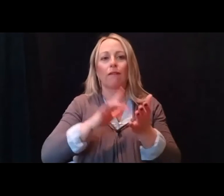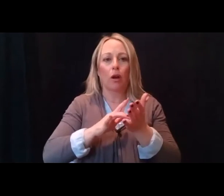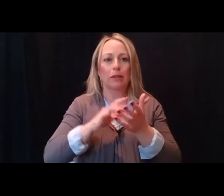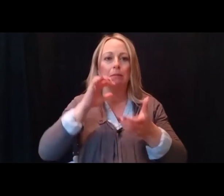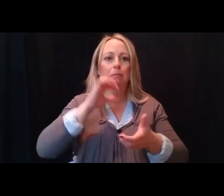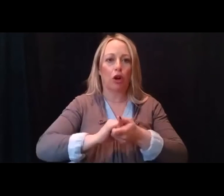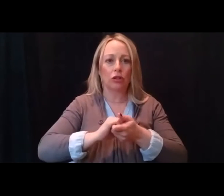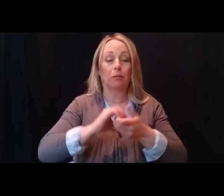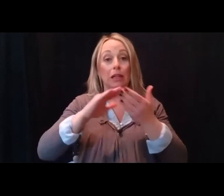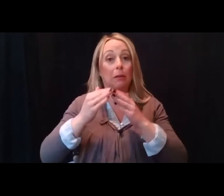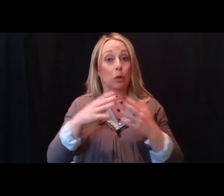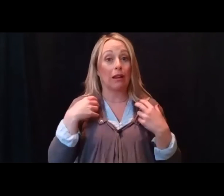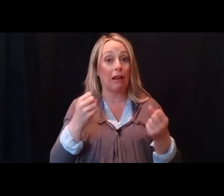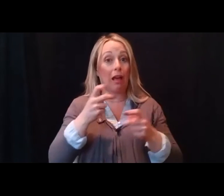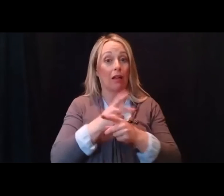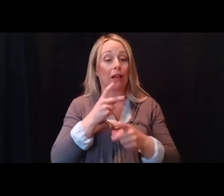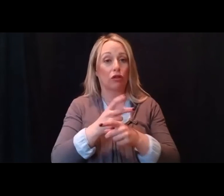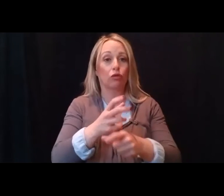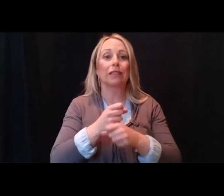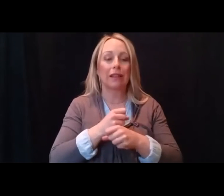Community healthcare is receiving federal